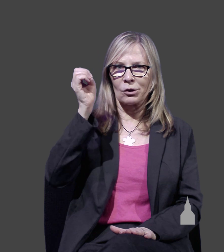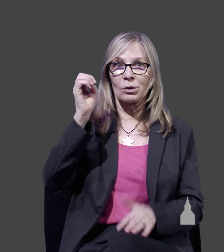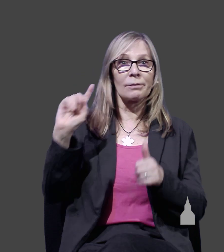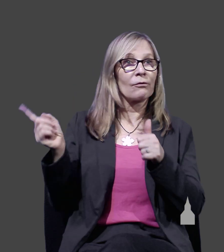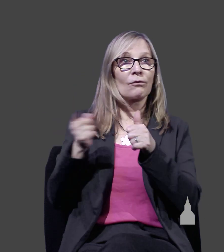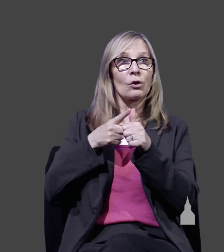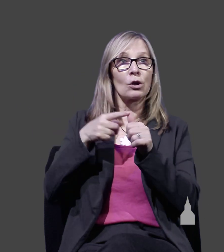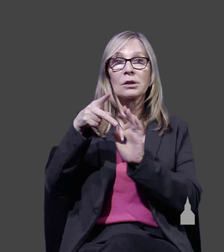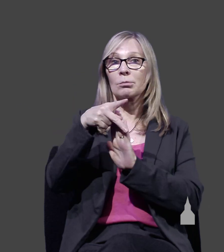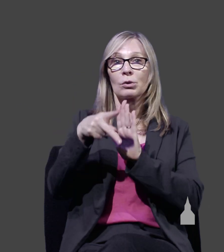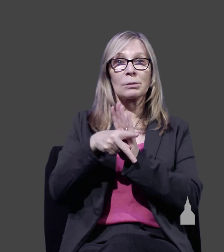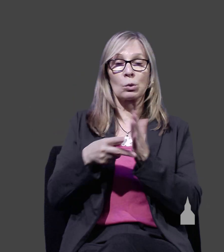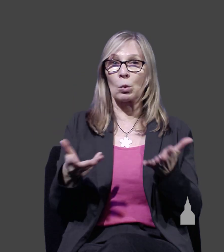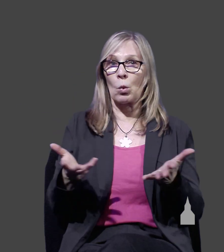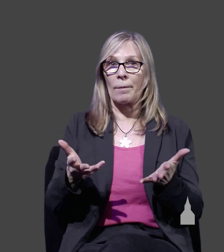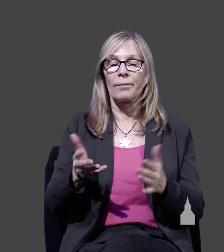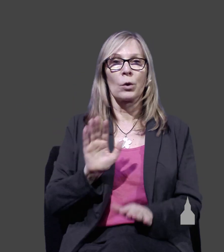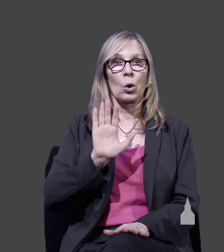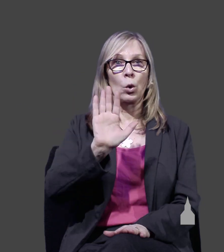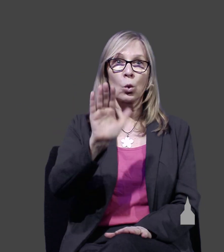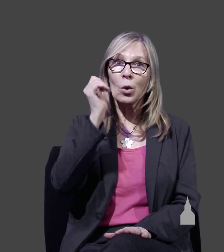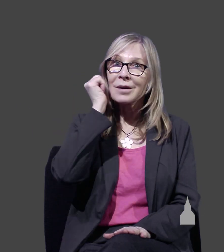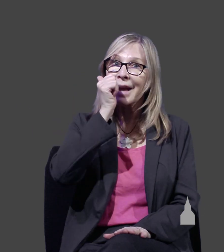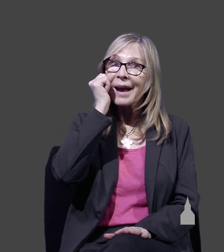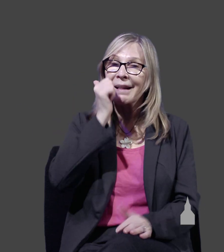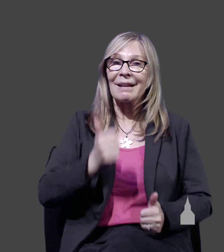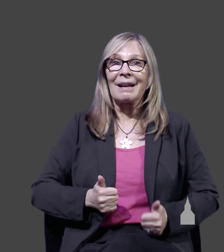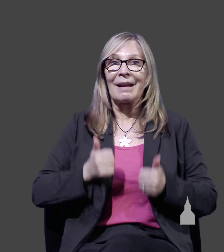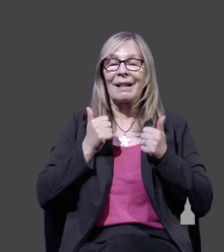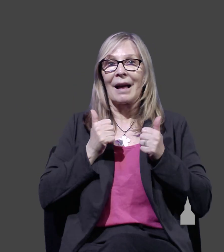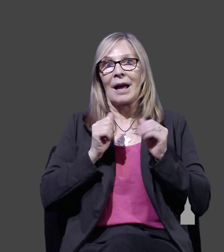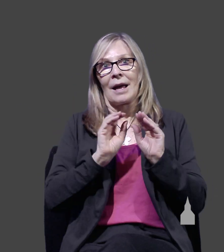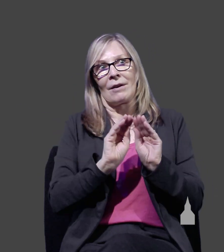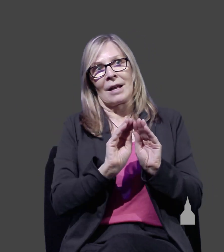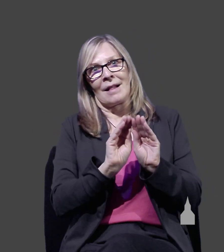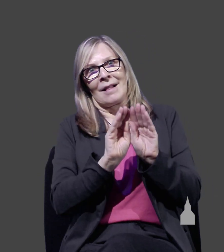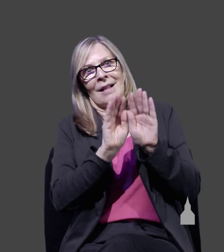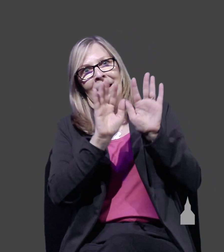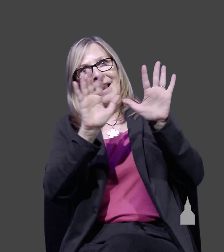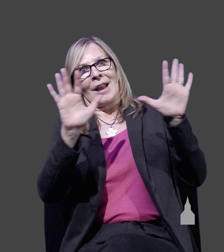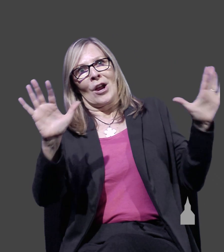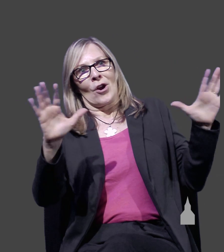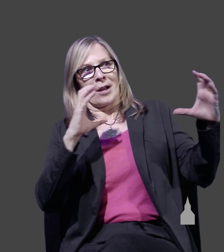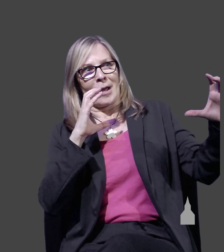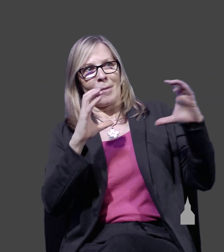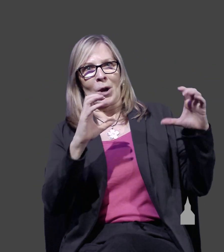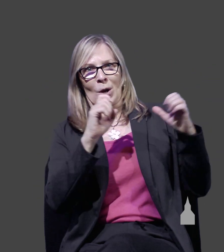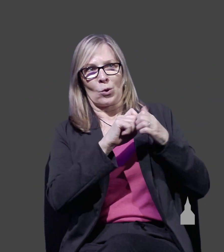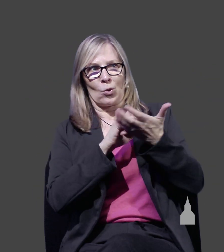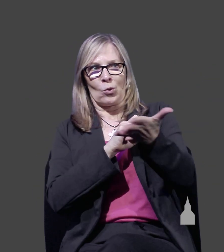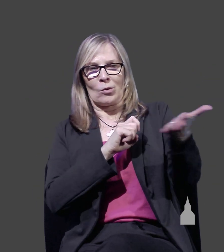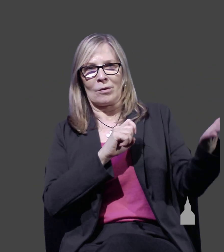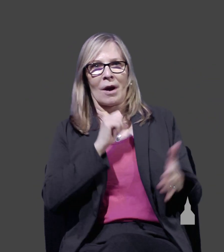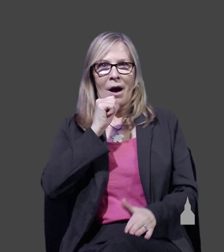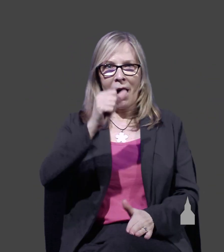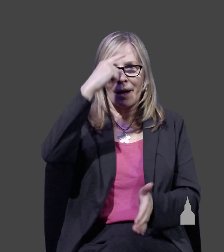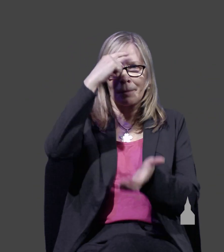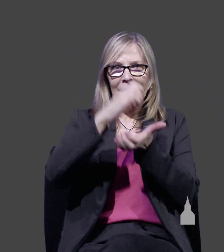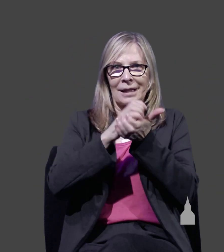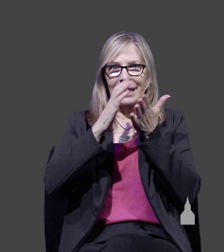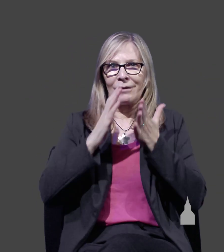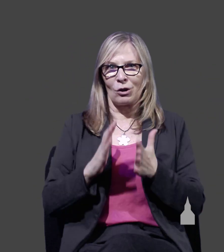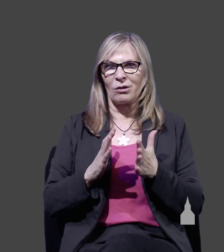is this: your daily life speaks volumes to unbelievers. Your daily life